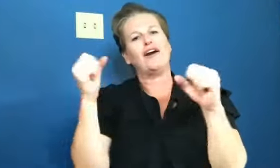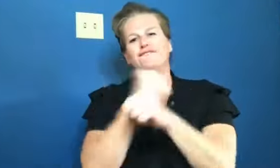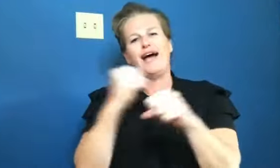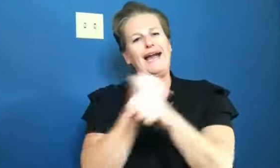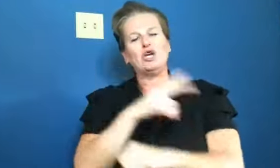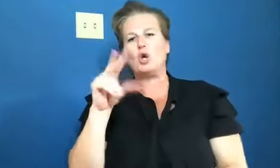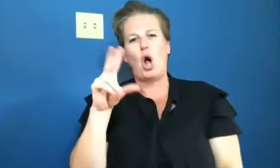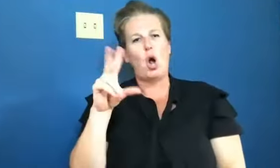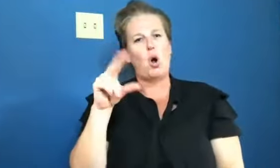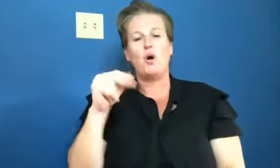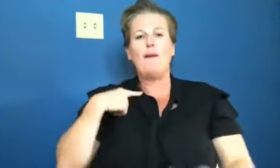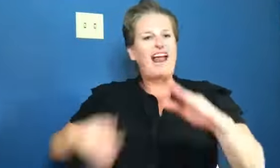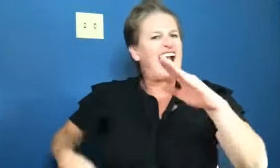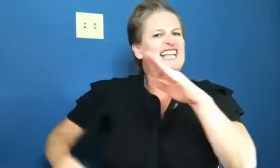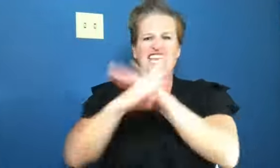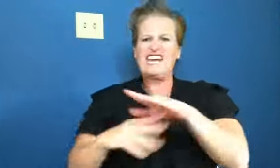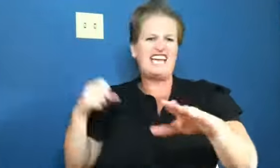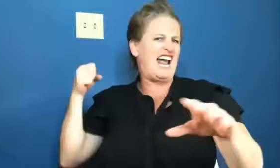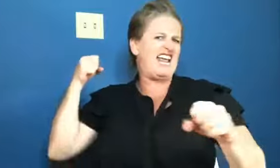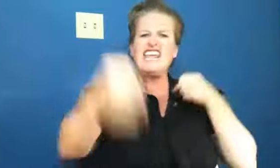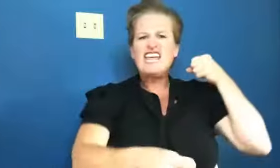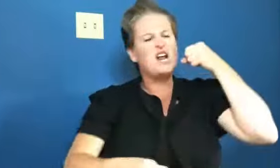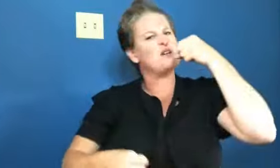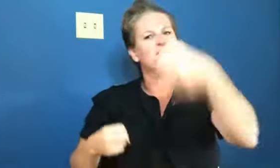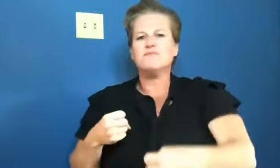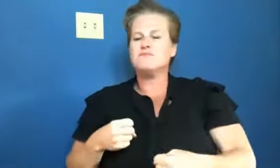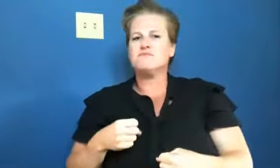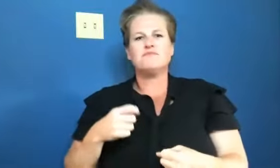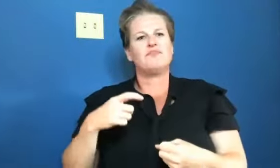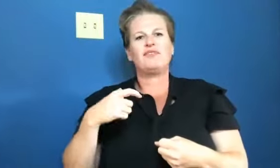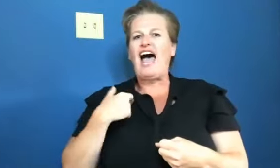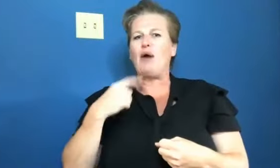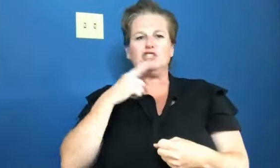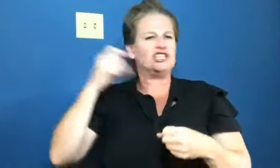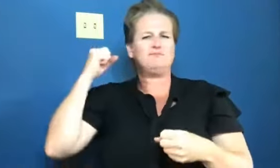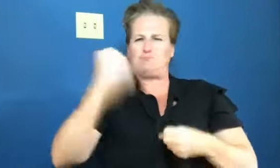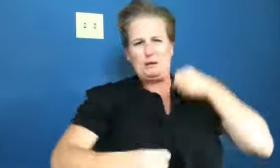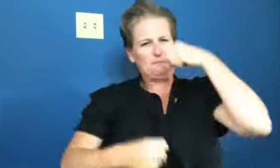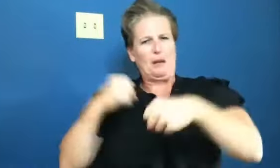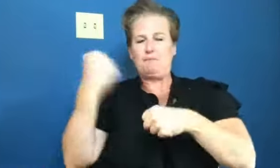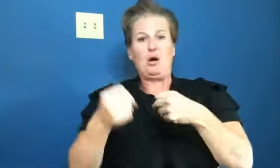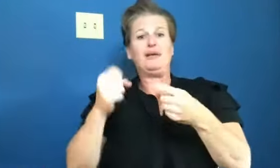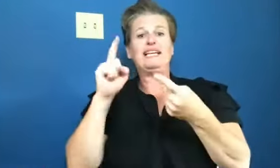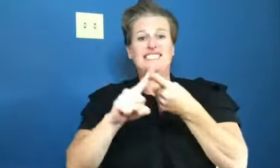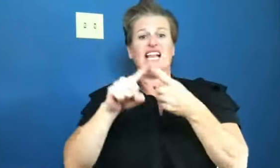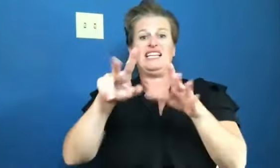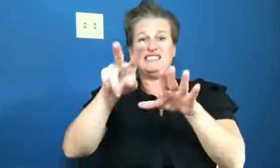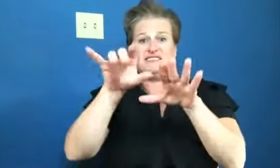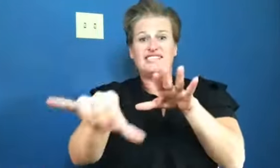I kicked him. I hit him. I just kept working him over until he would stay down. And the next morning when he came to, and this is a